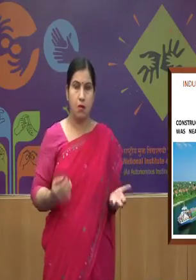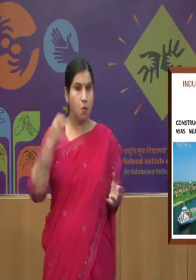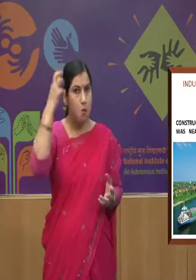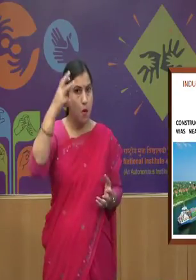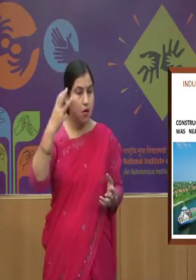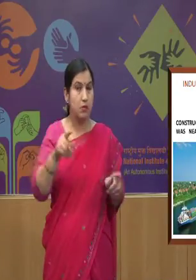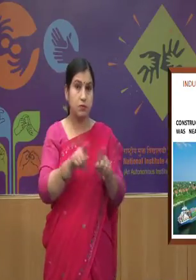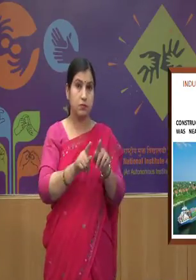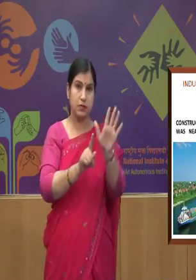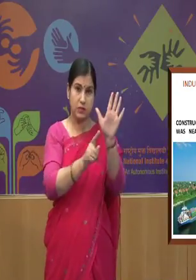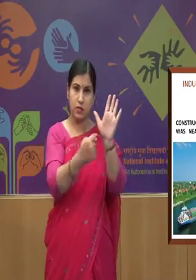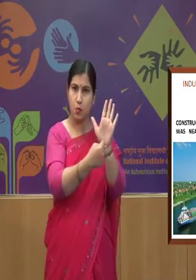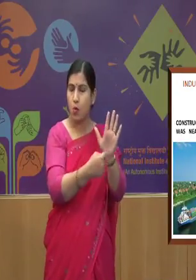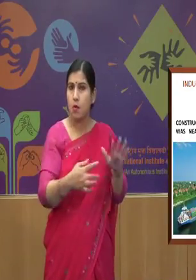And sixth cause